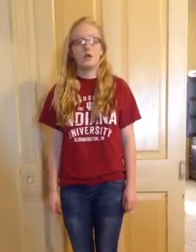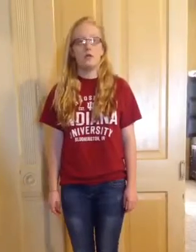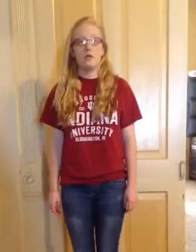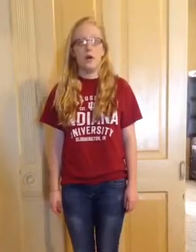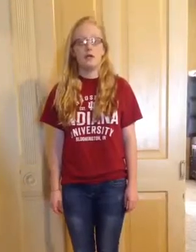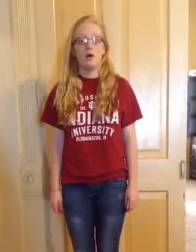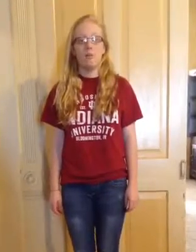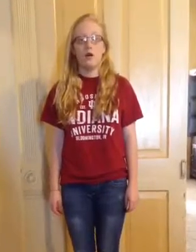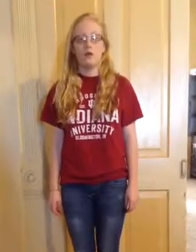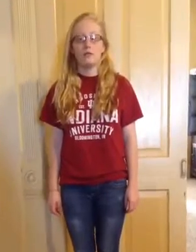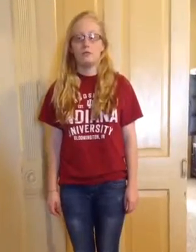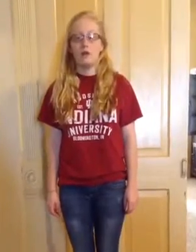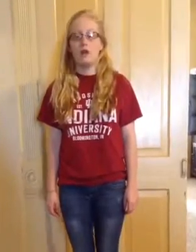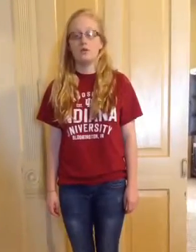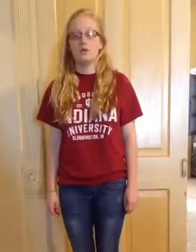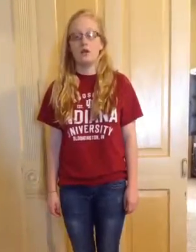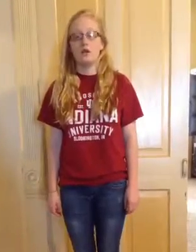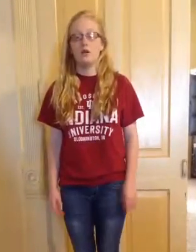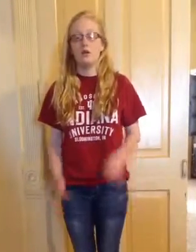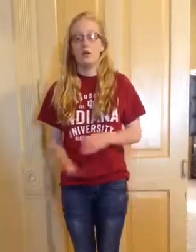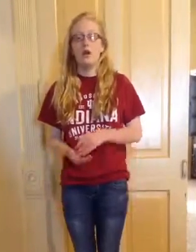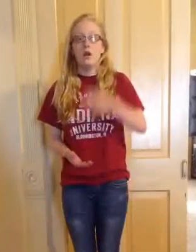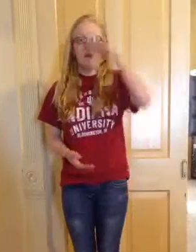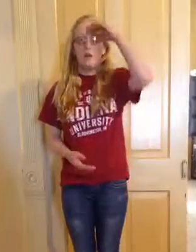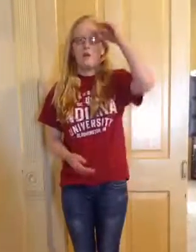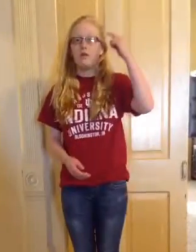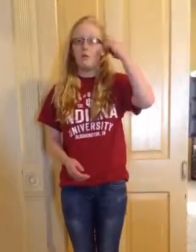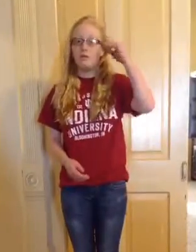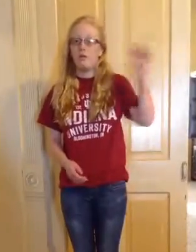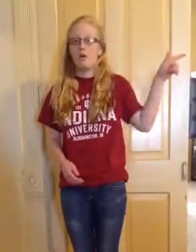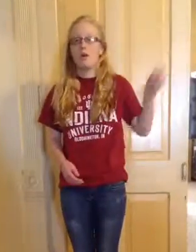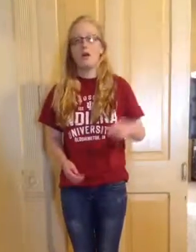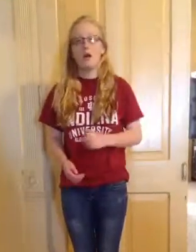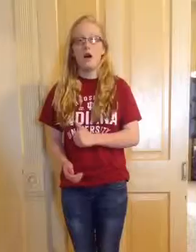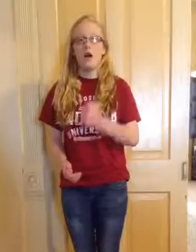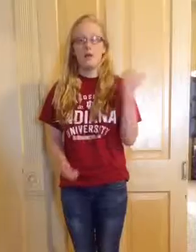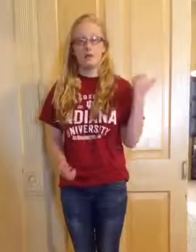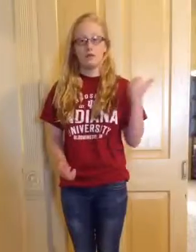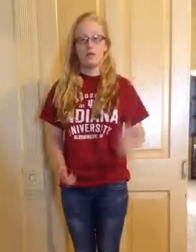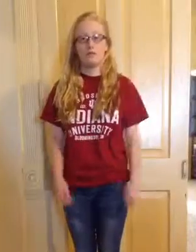is a way to help others be understood. Learn for others.